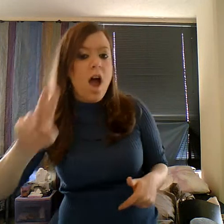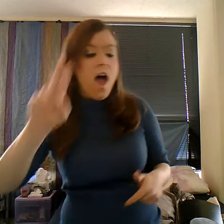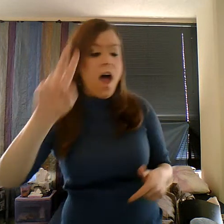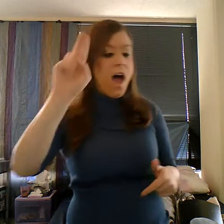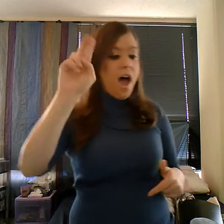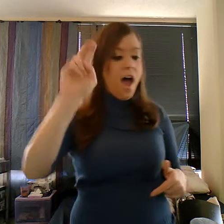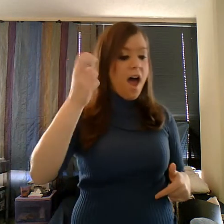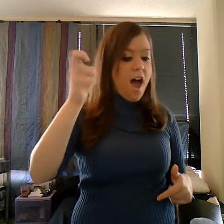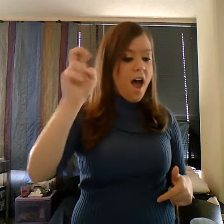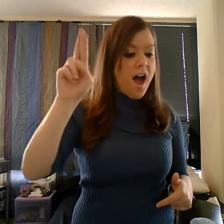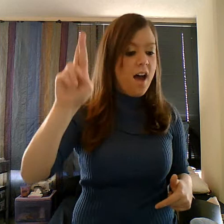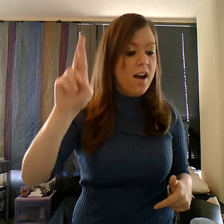eventyret